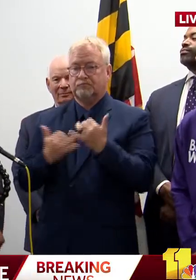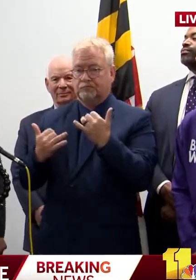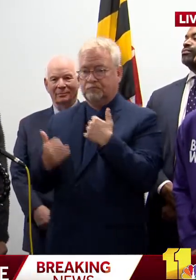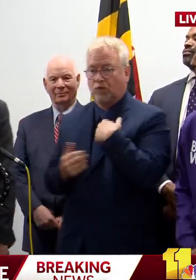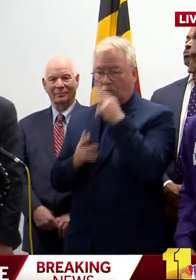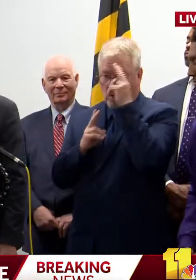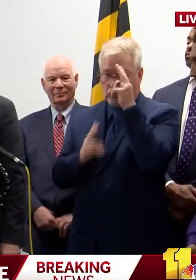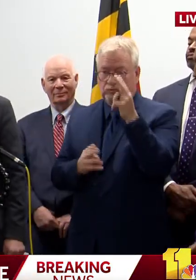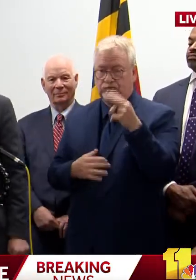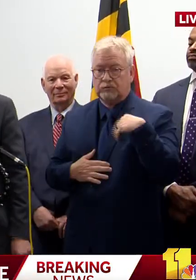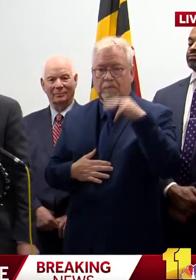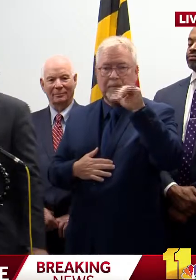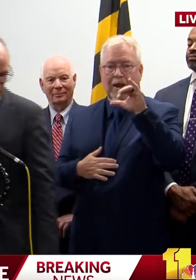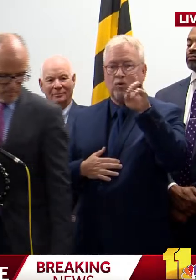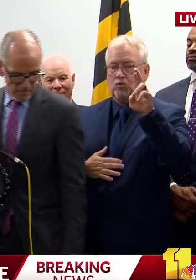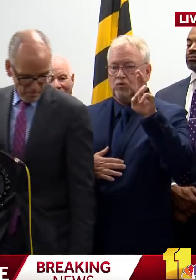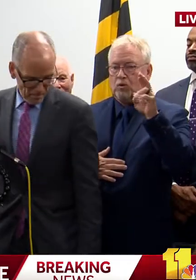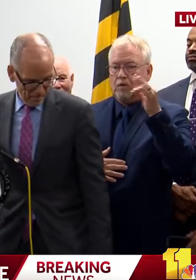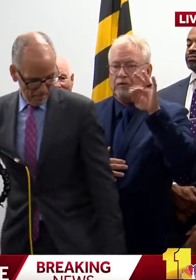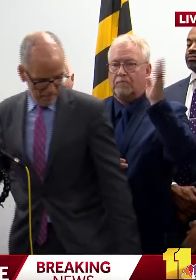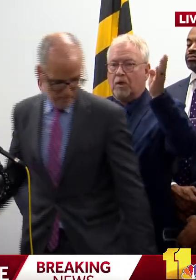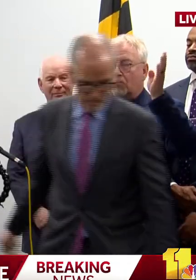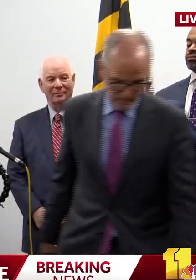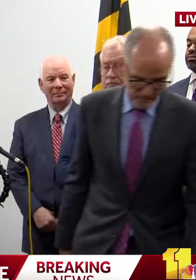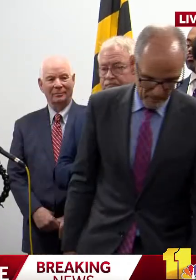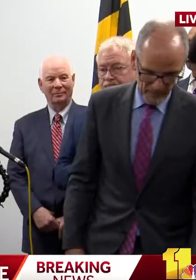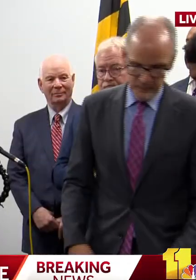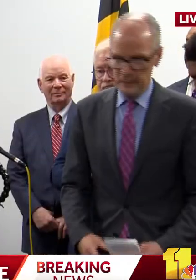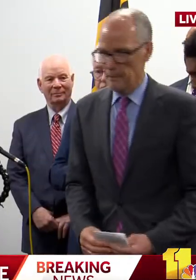of the great city of Baltimore, Brandon Scott.